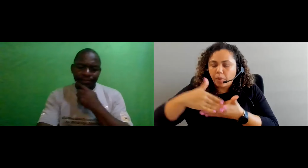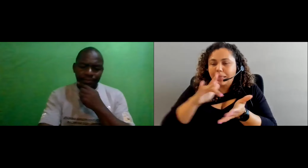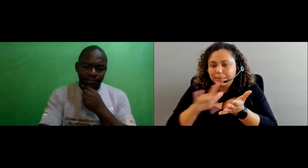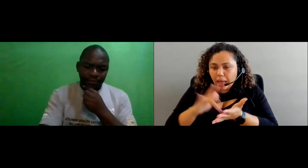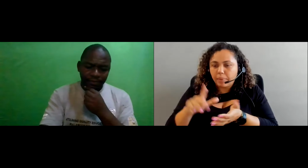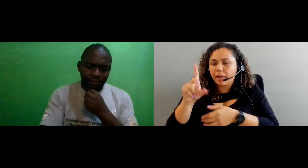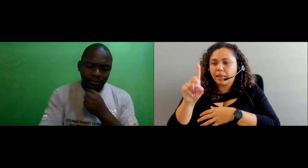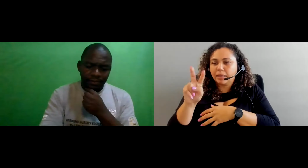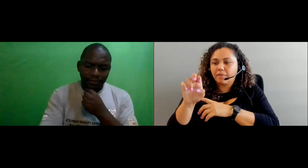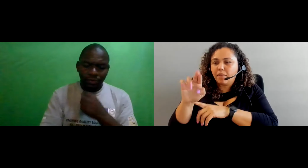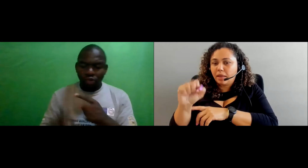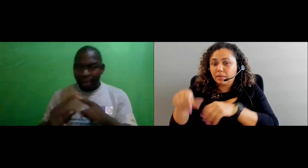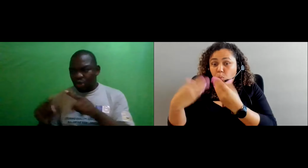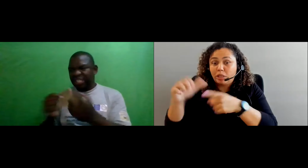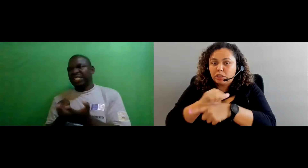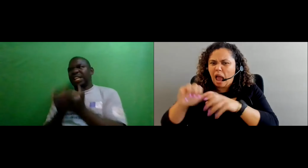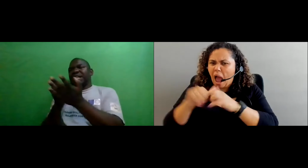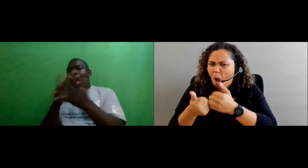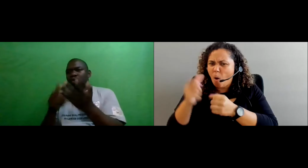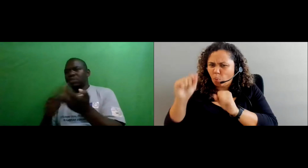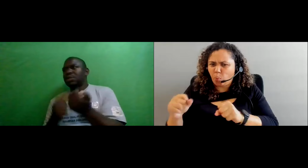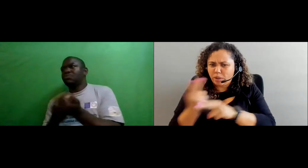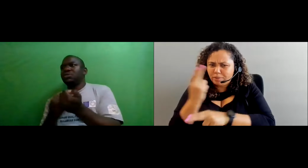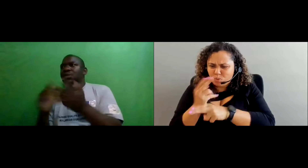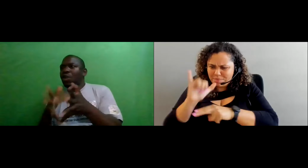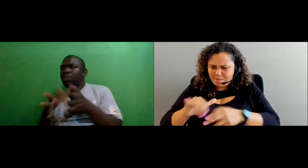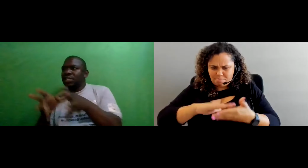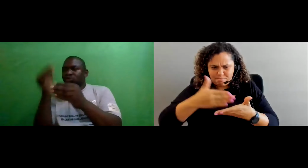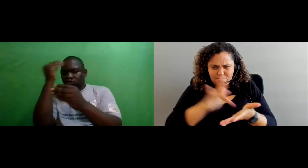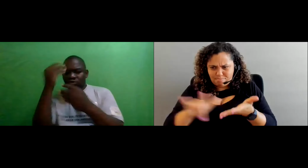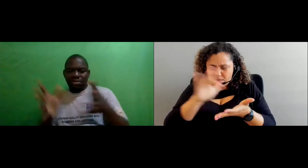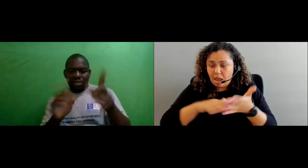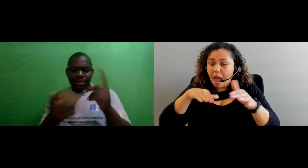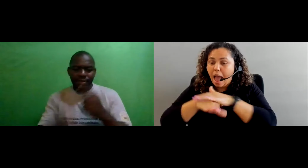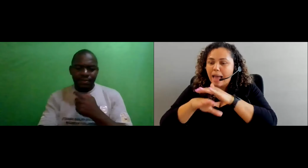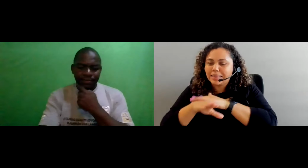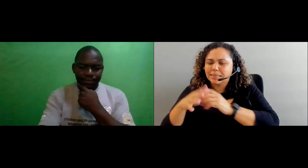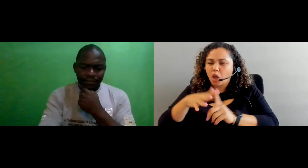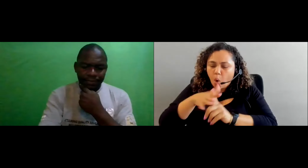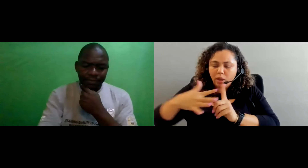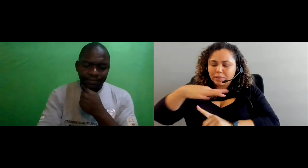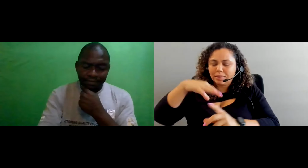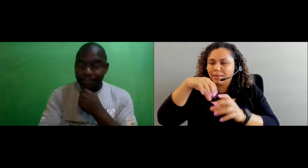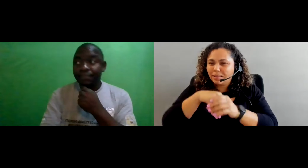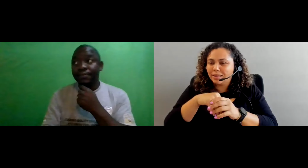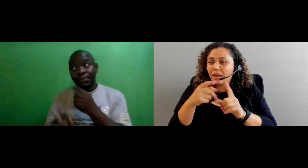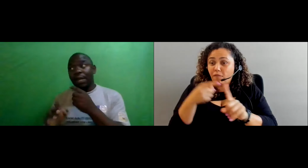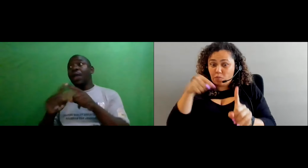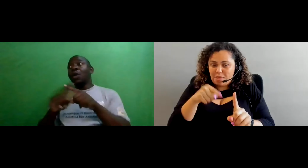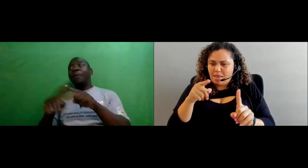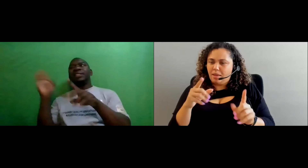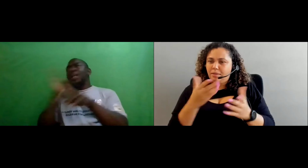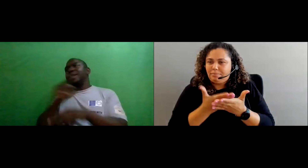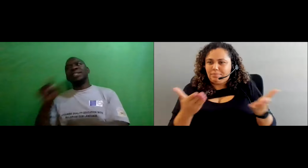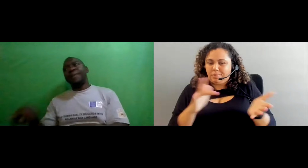loaded with content. So we're training them on how they could utilize the devices and also access content from these devices, and